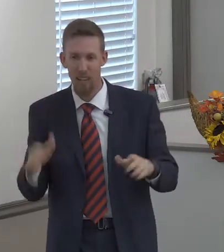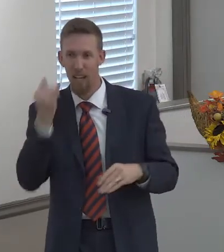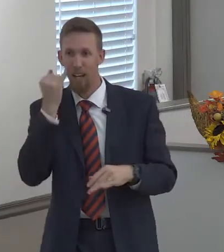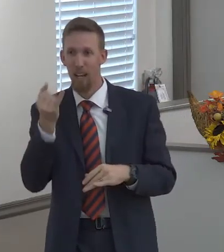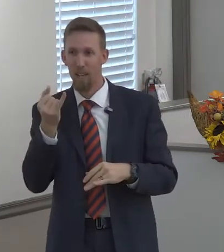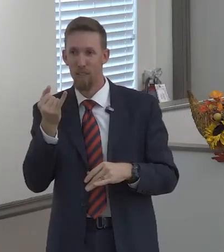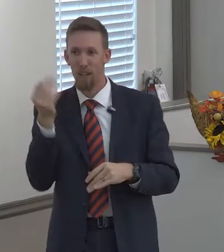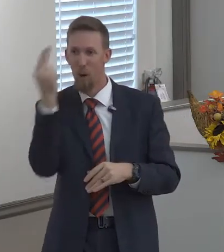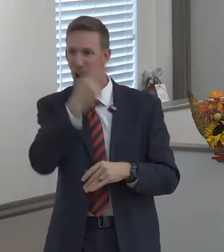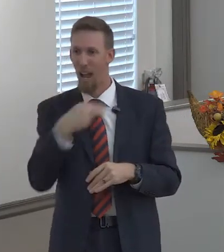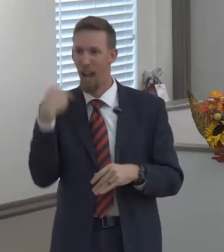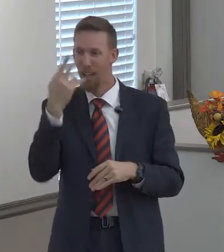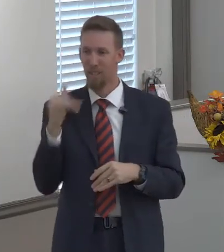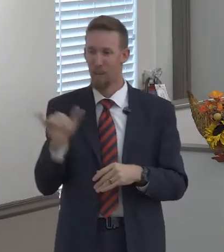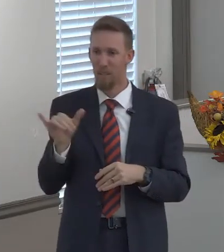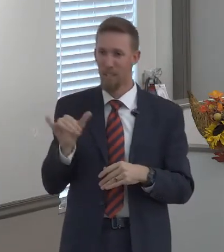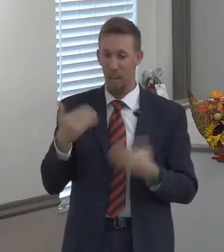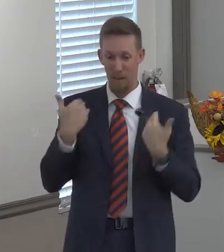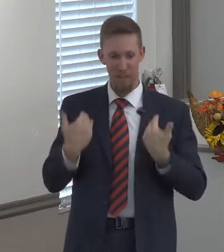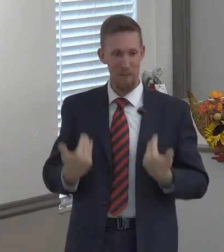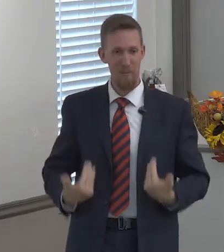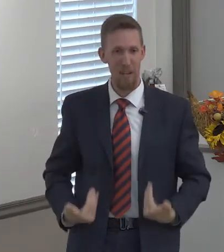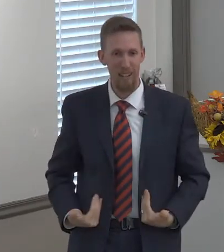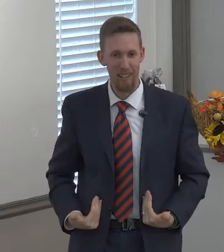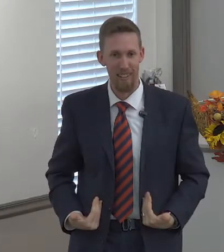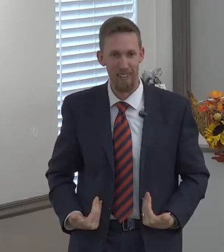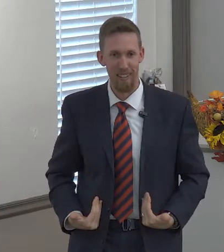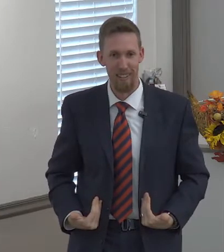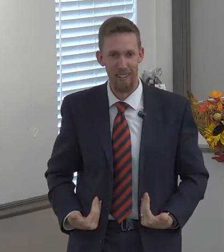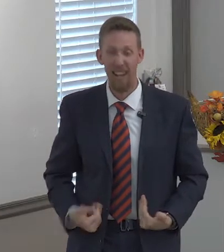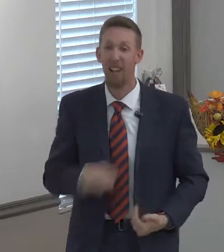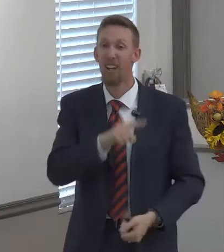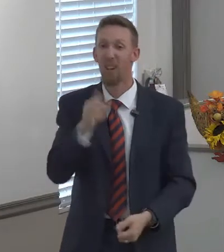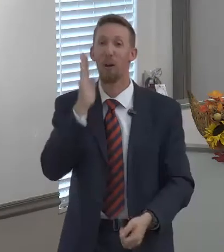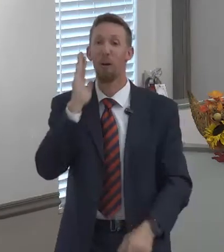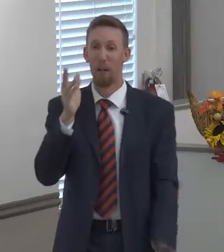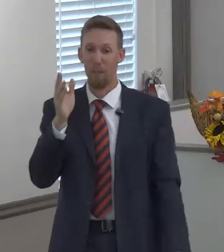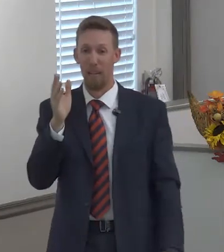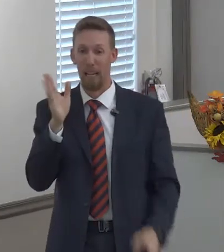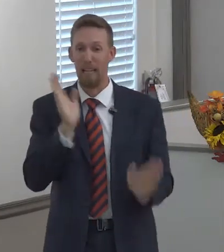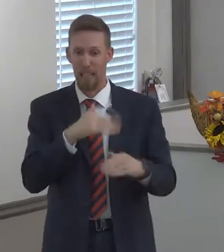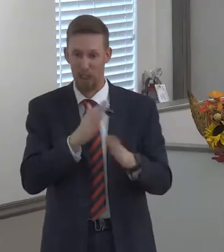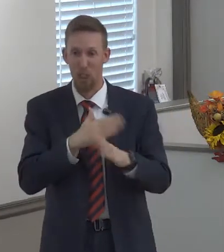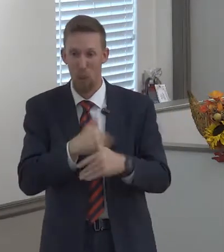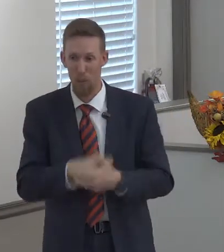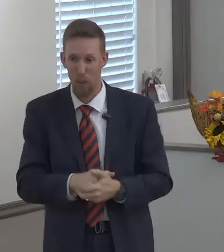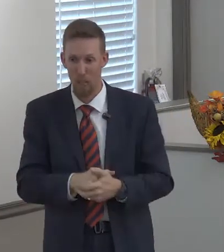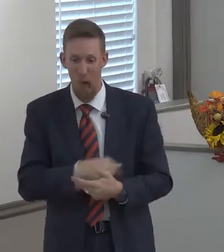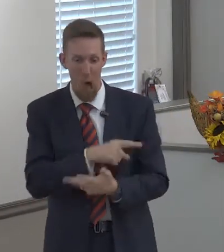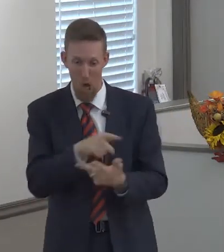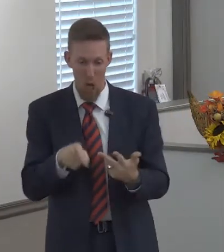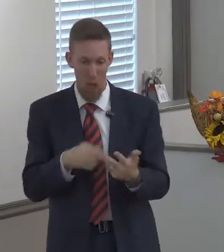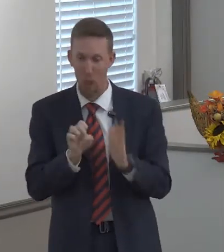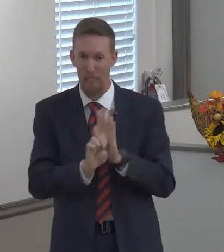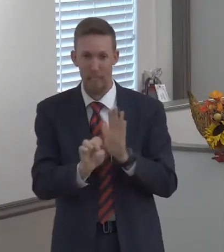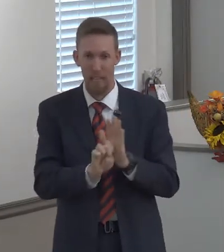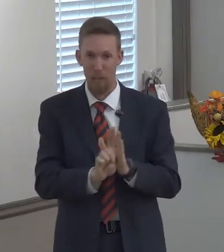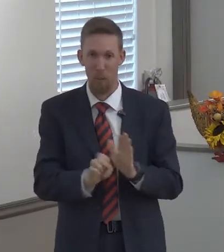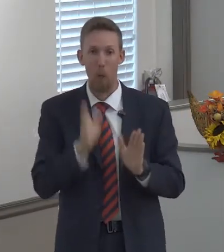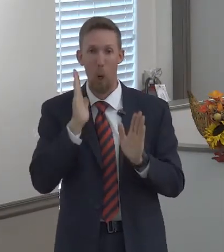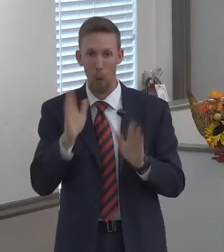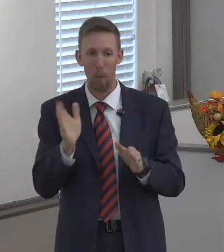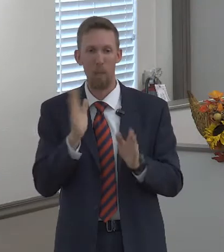isn't it wonderful that it's a gift? Hey, what if you could only be saved if you were 7'4"?